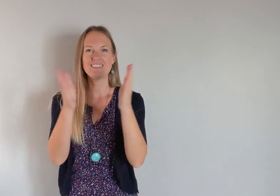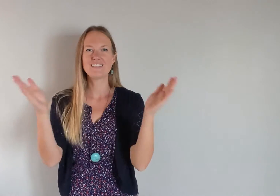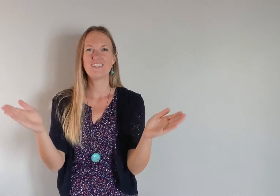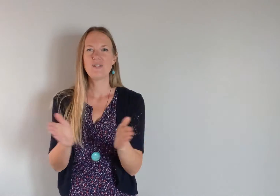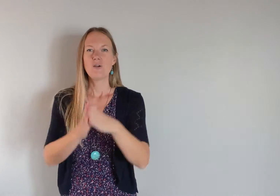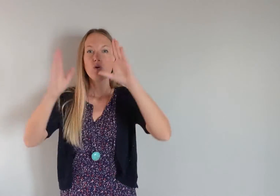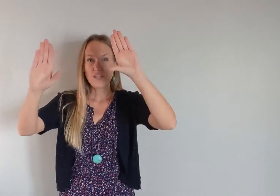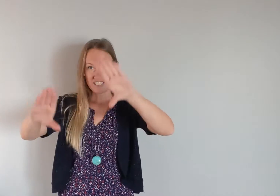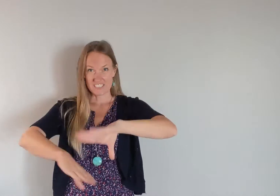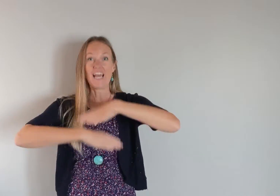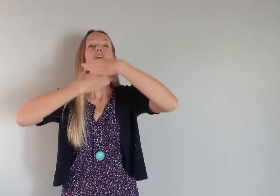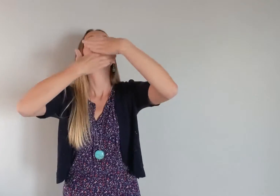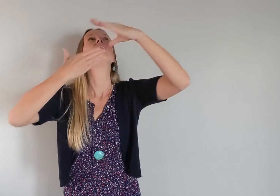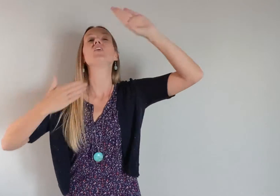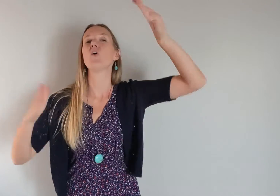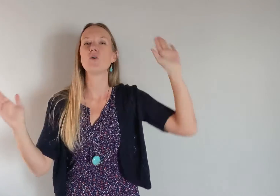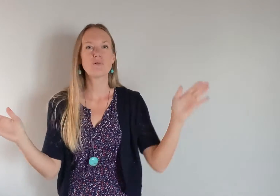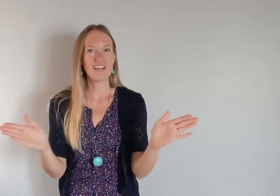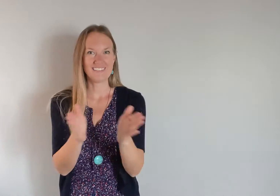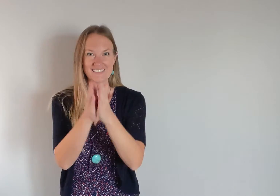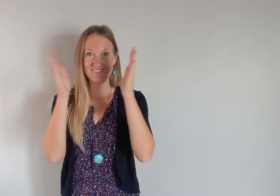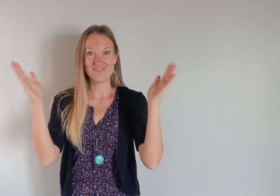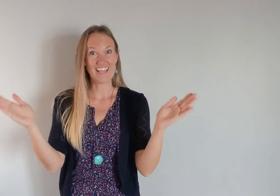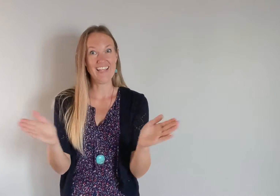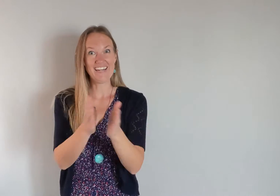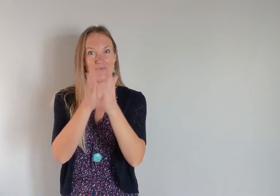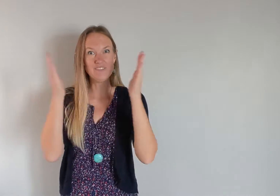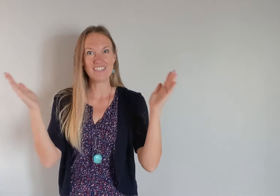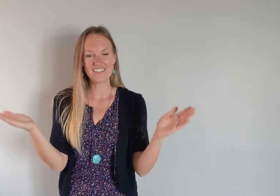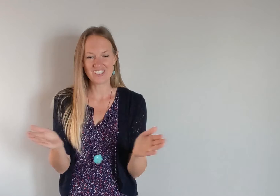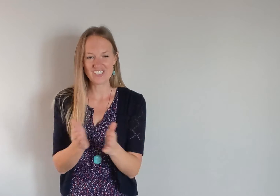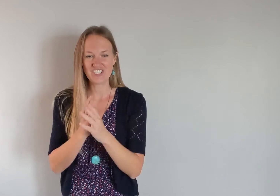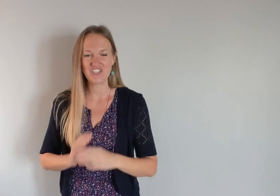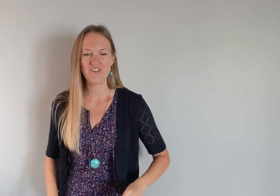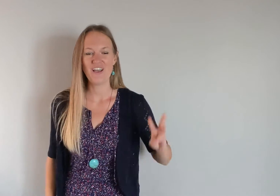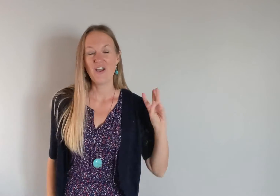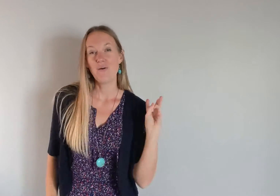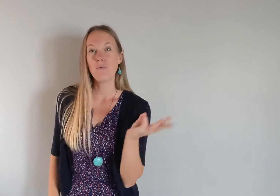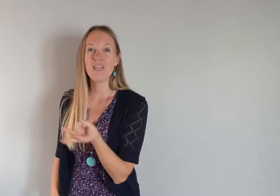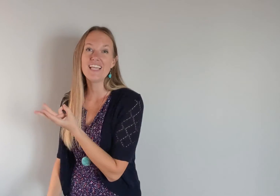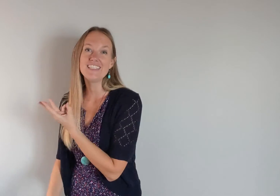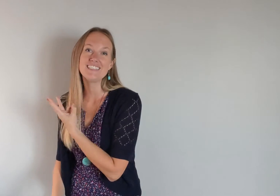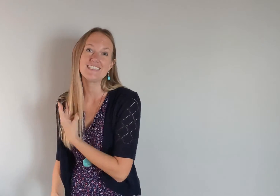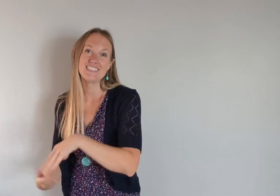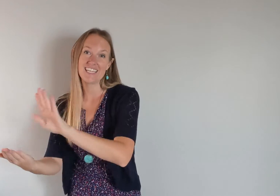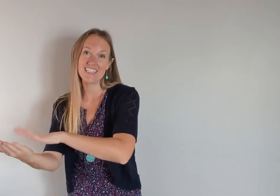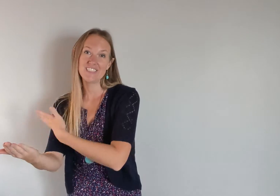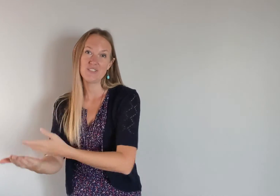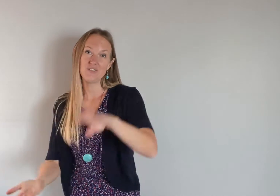praise. We shout out your praise. Okay, now moving on to verse 2. We sing to